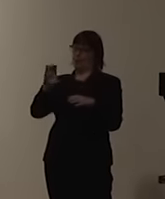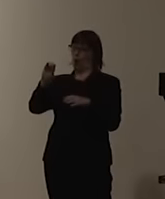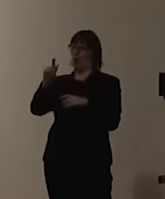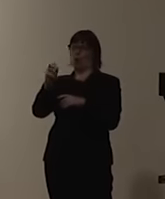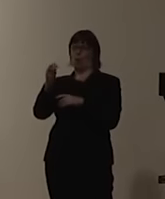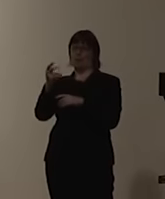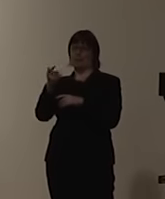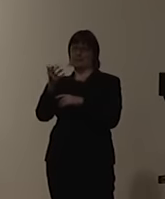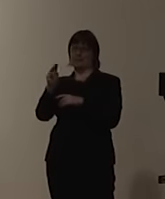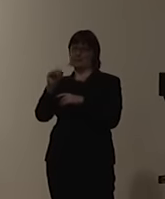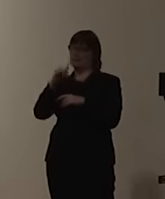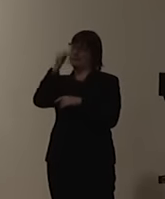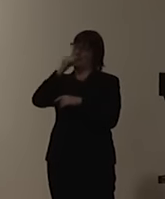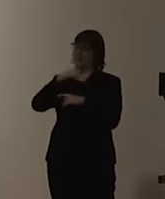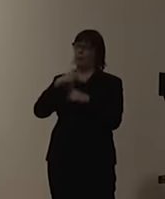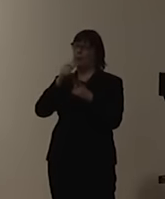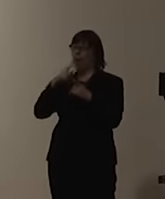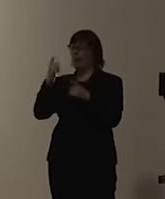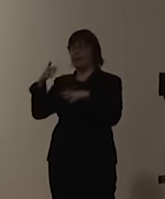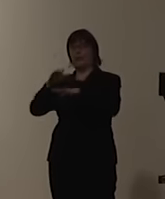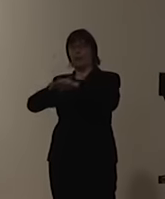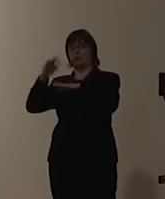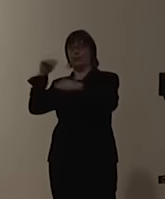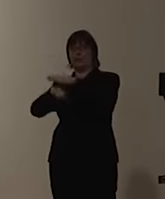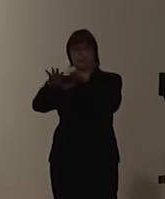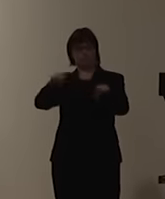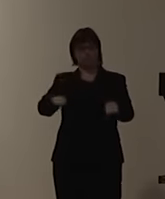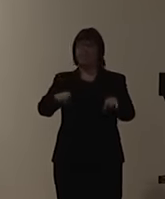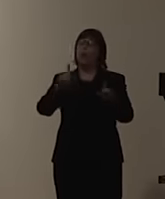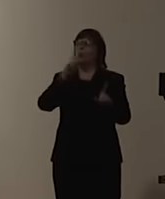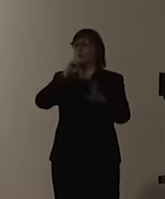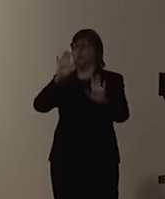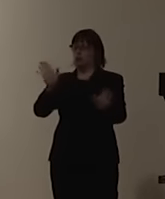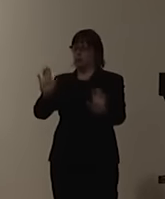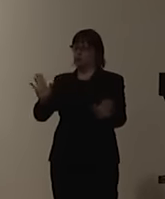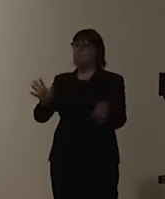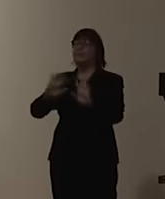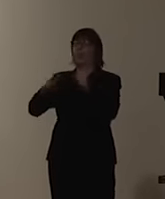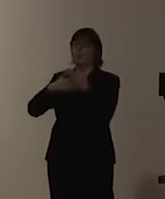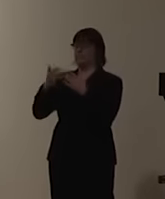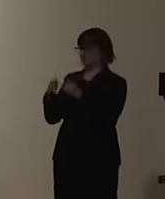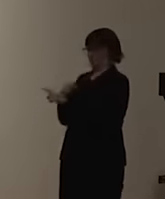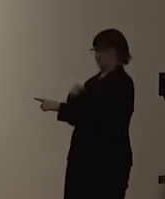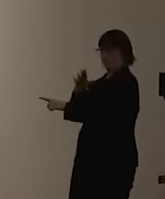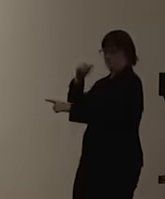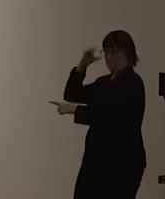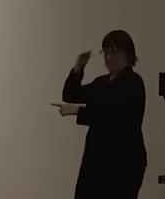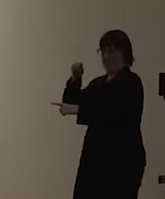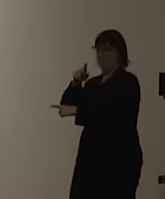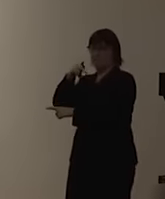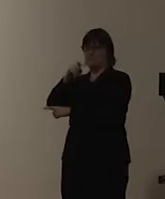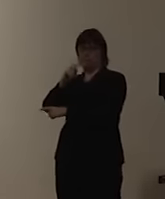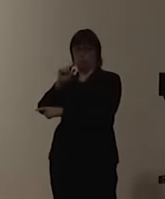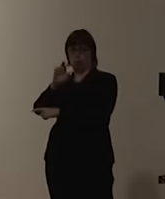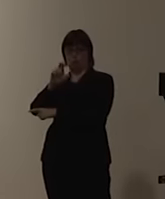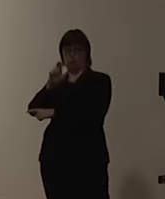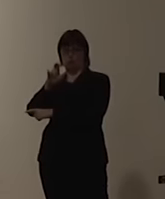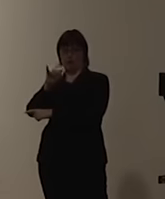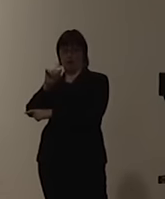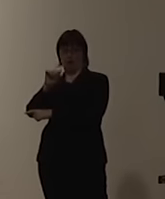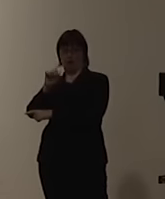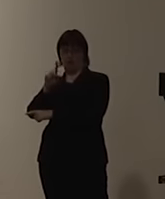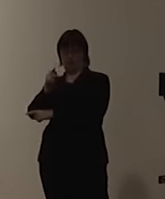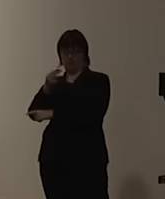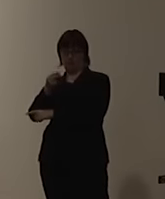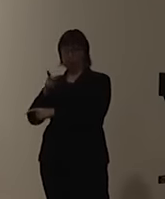bad, but anyway. So my friend, Peter Piot, is a great man. He says, let's go